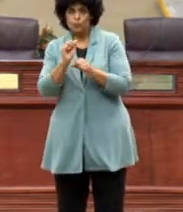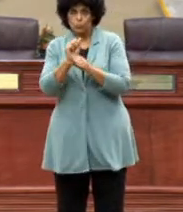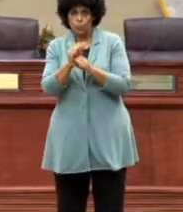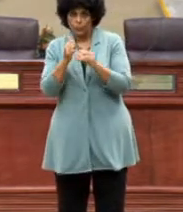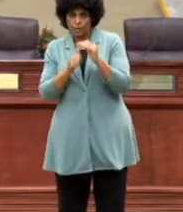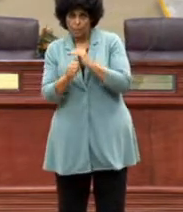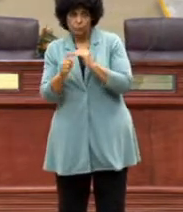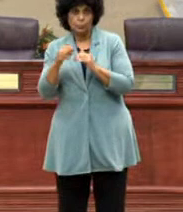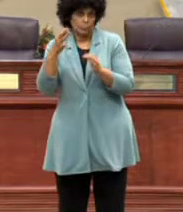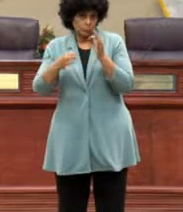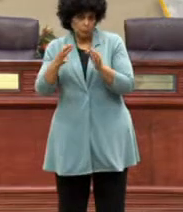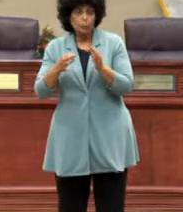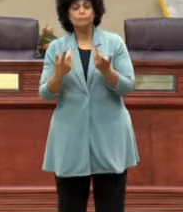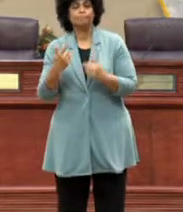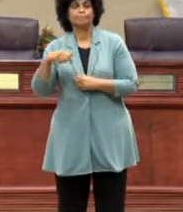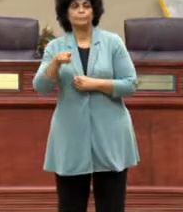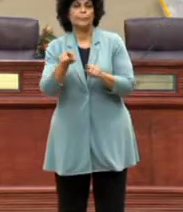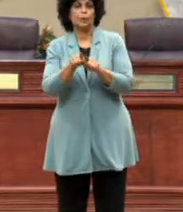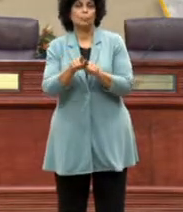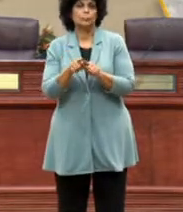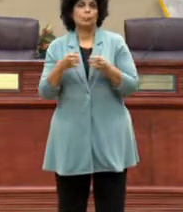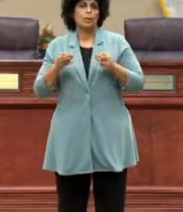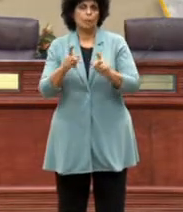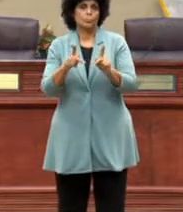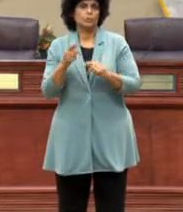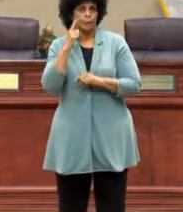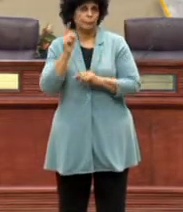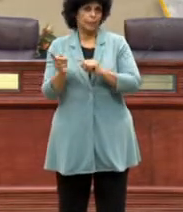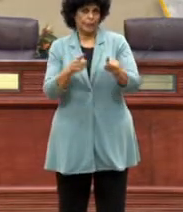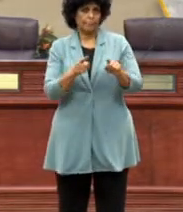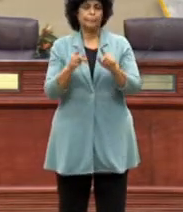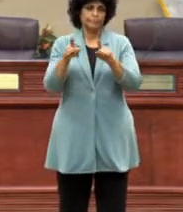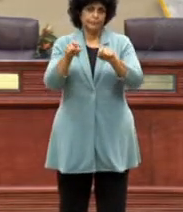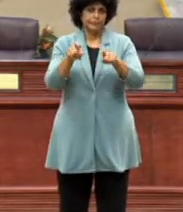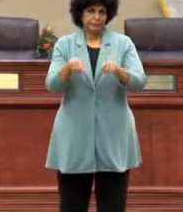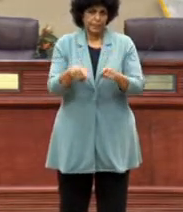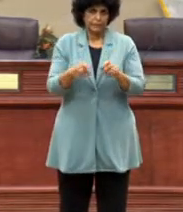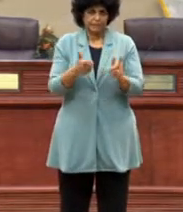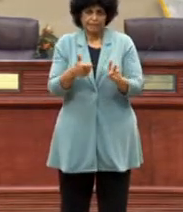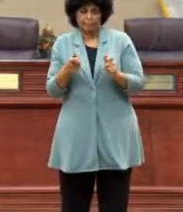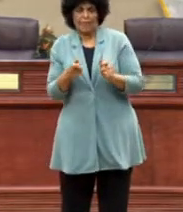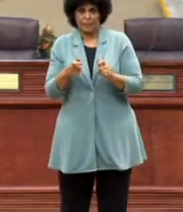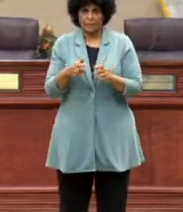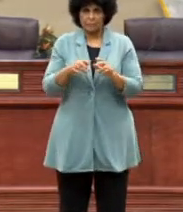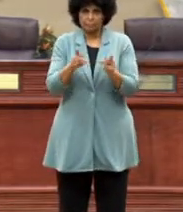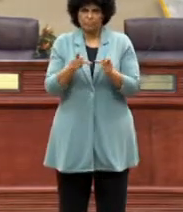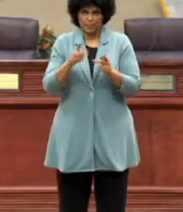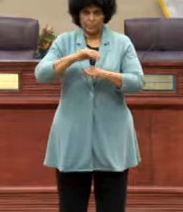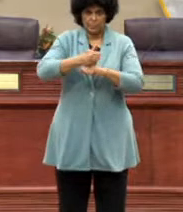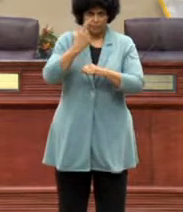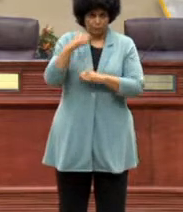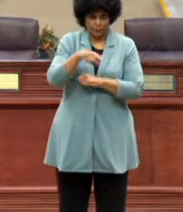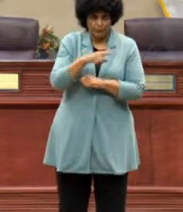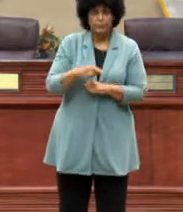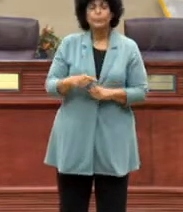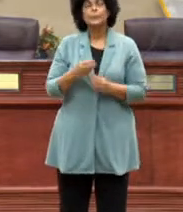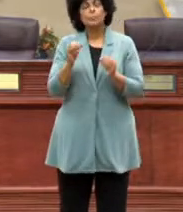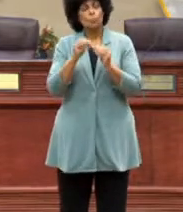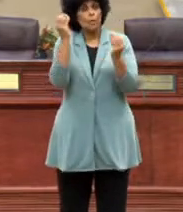So that's the news related to the testing sites. If you want information, you can go to